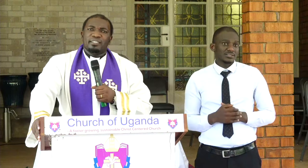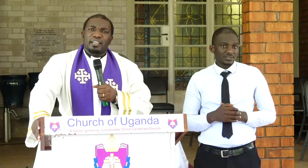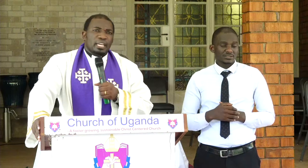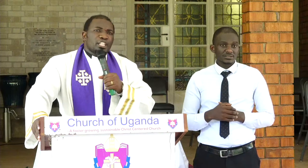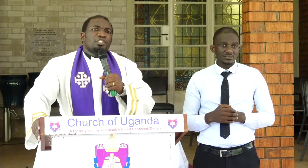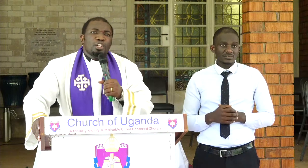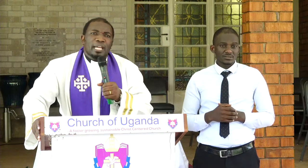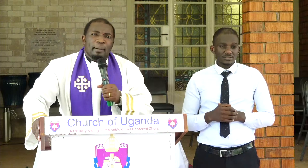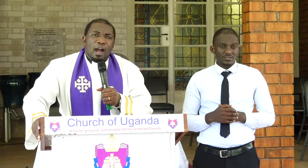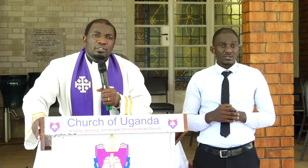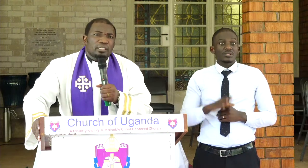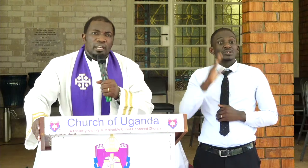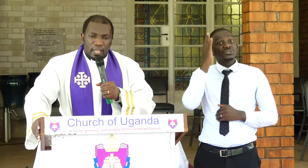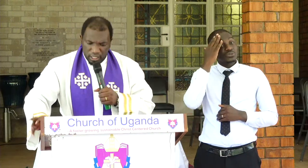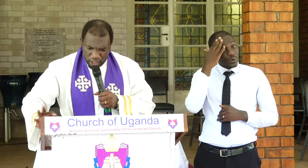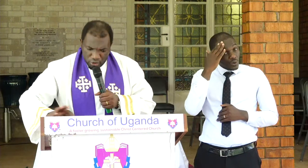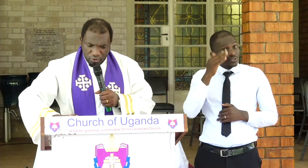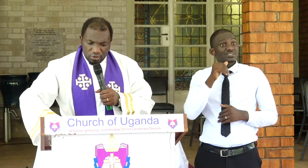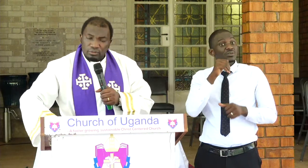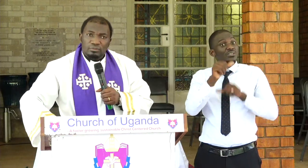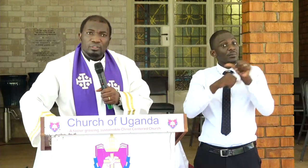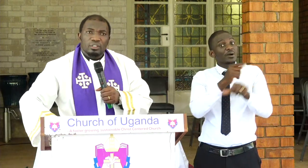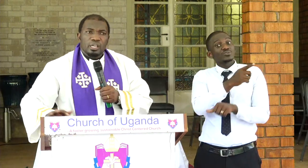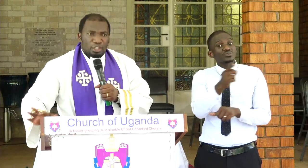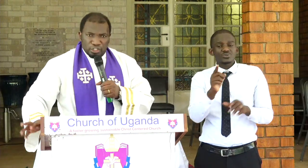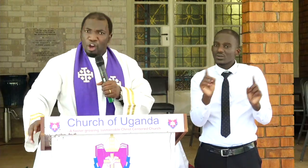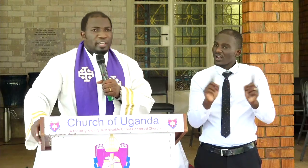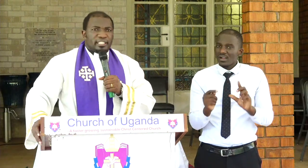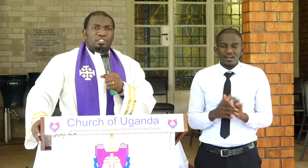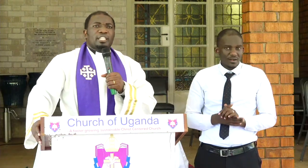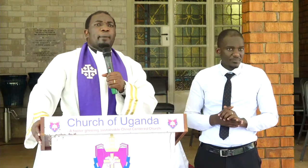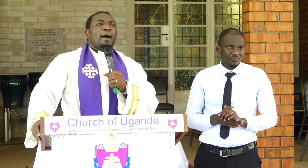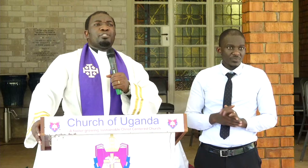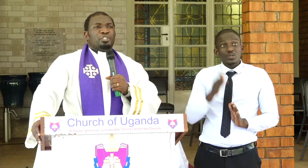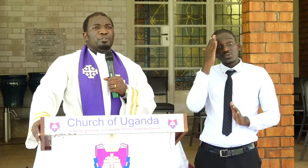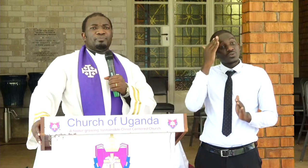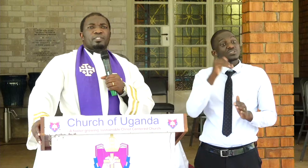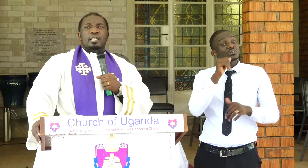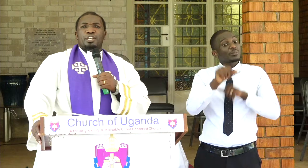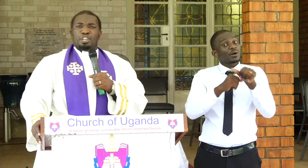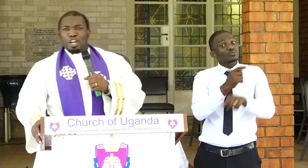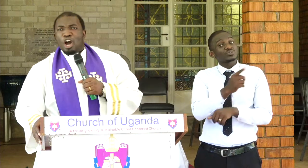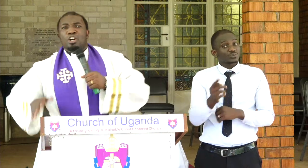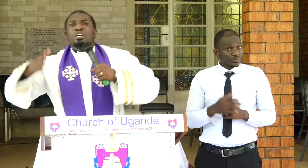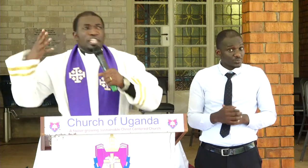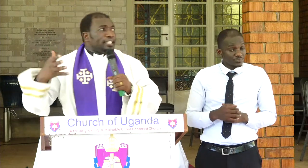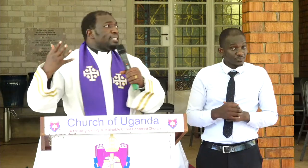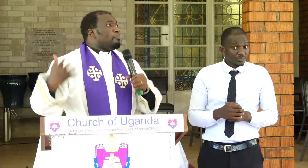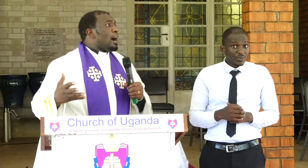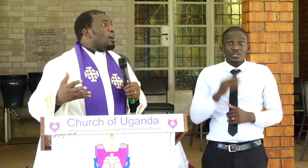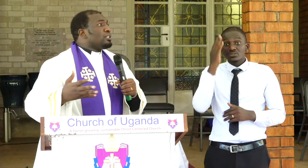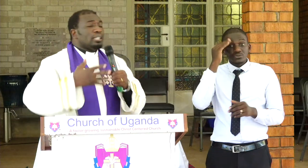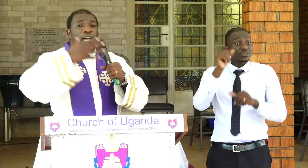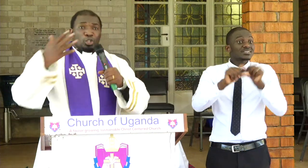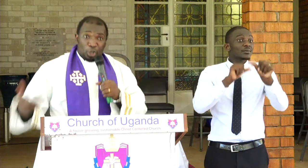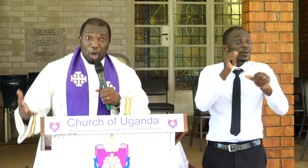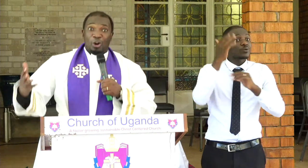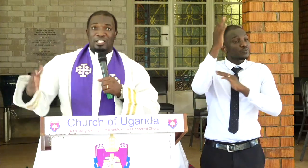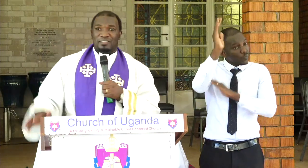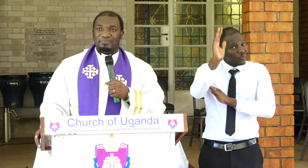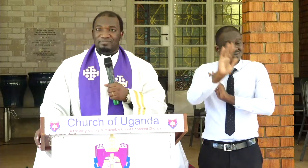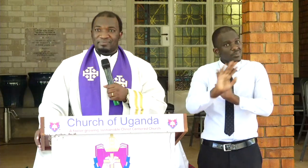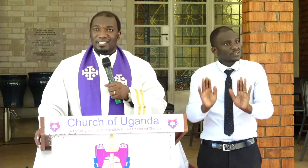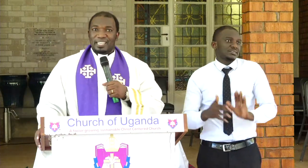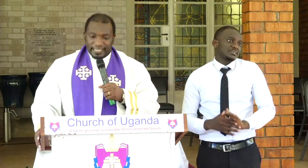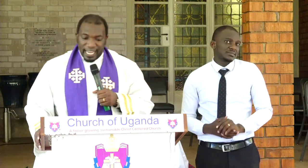that it is not about you. You know it is not about you. You know it is about